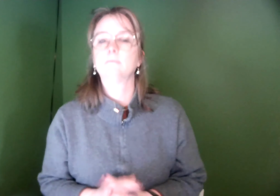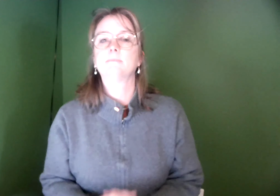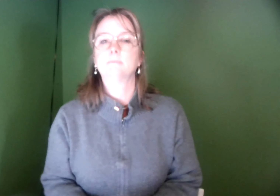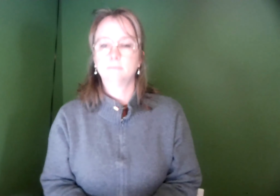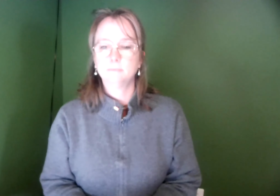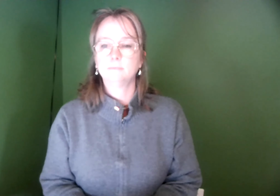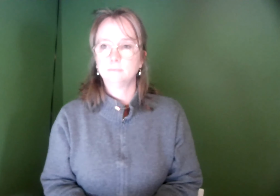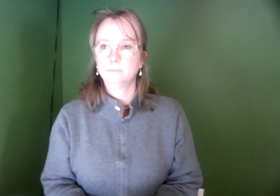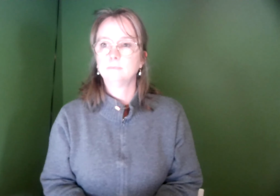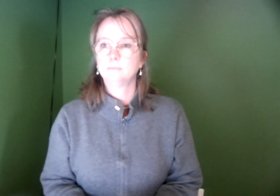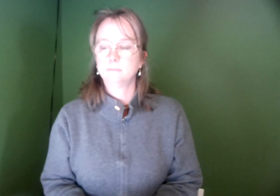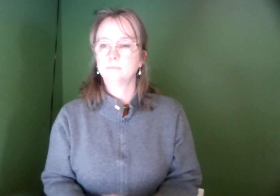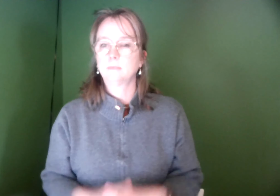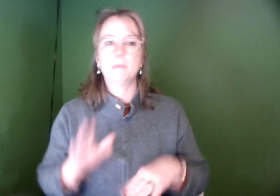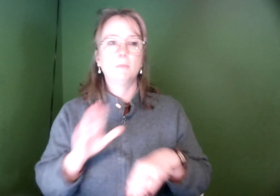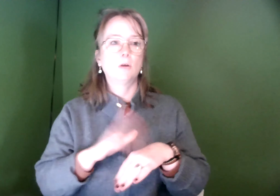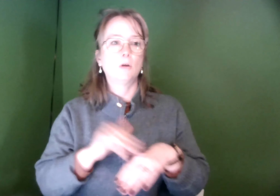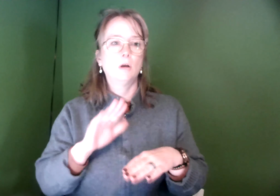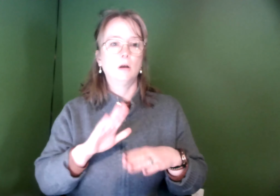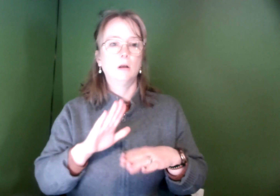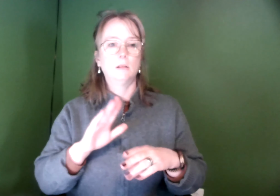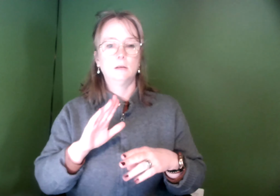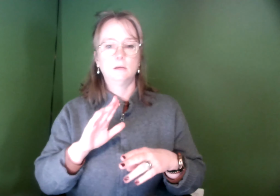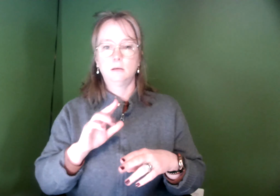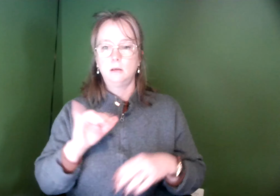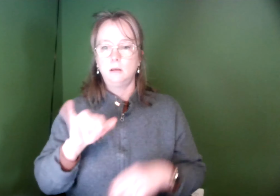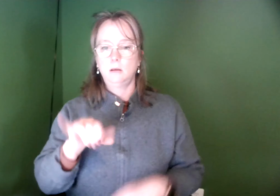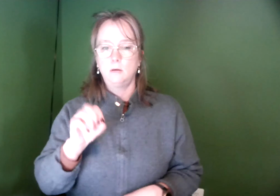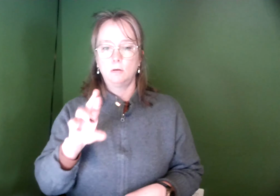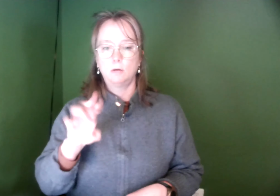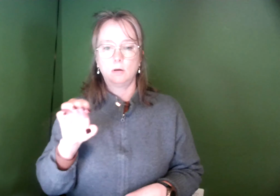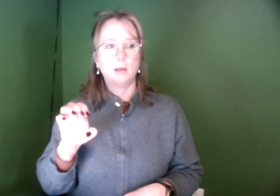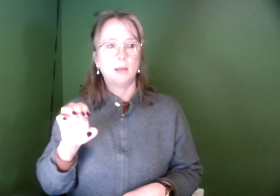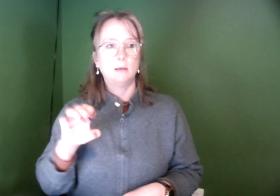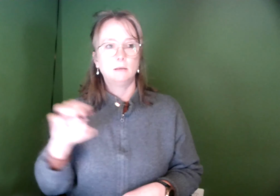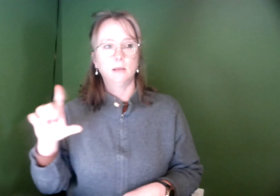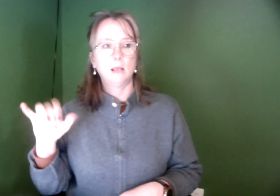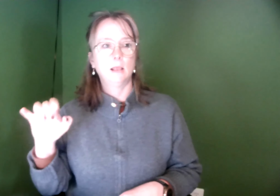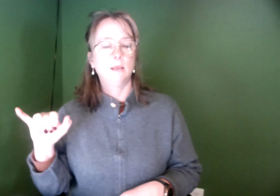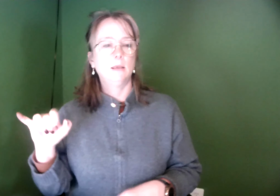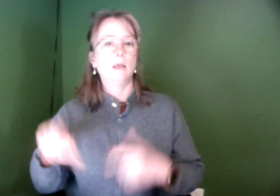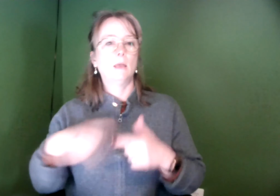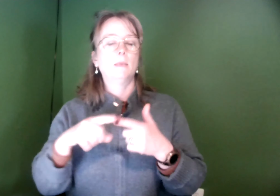So I'm going to call on Jorge and then Ellie, and then we're going to need to talk about next steps. Thank you.